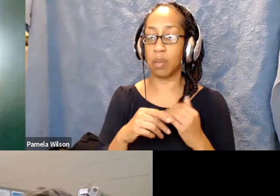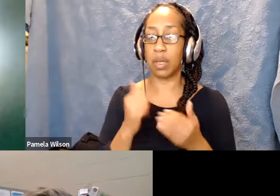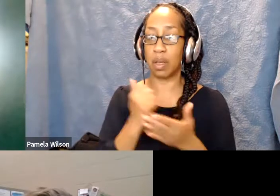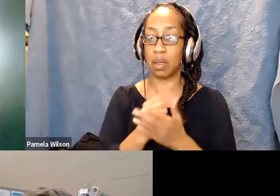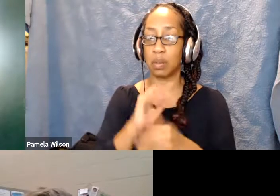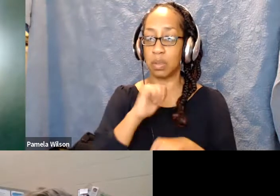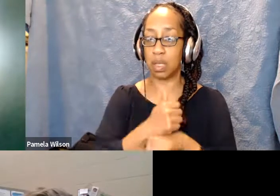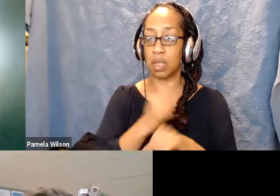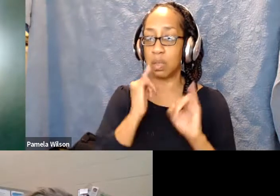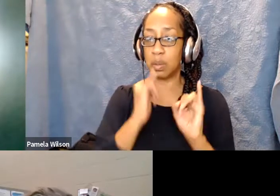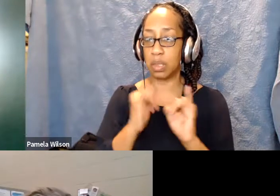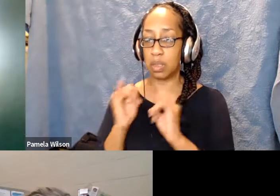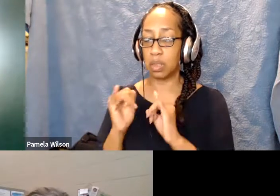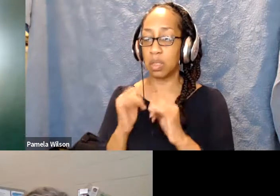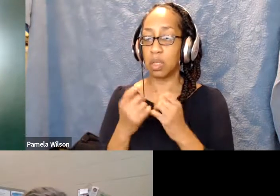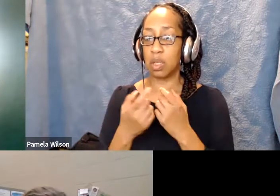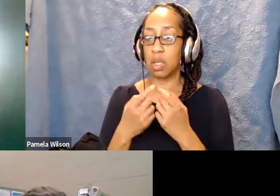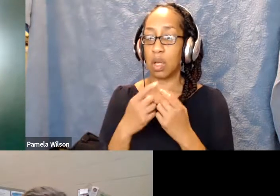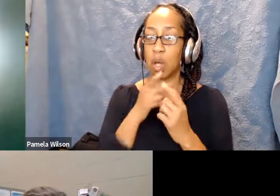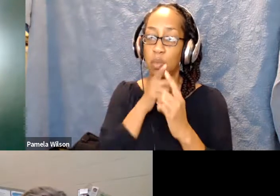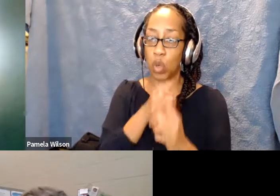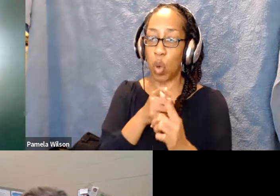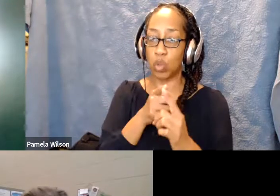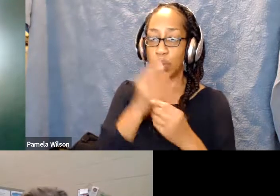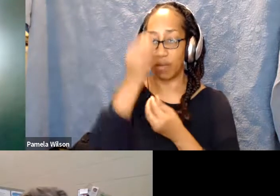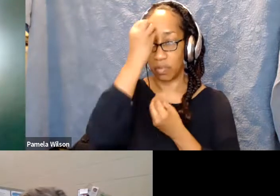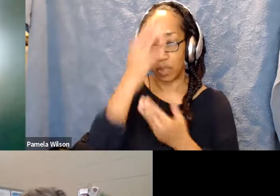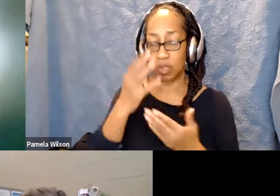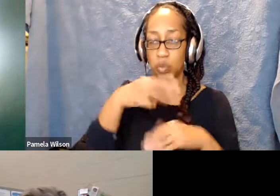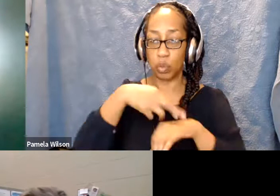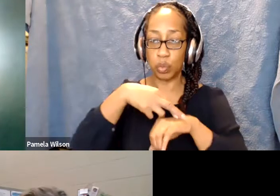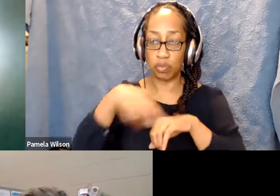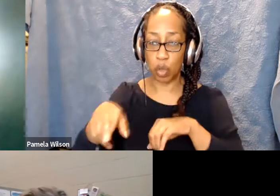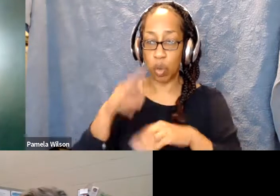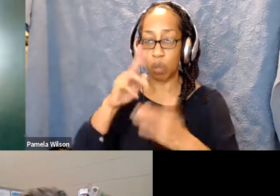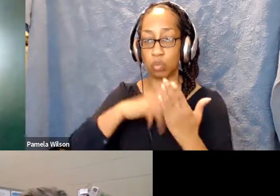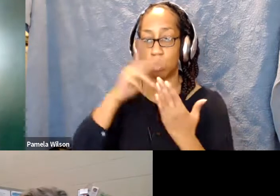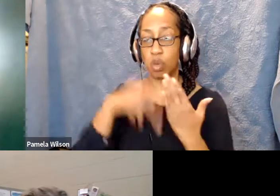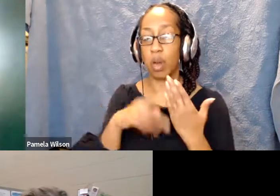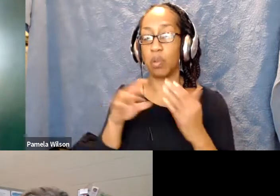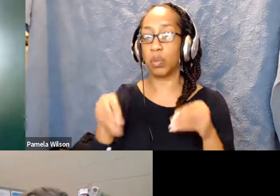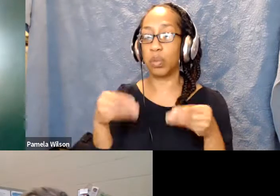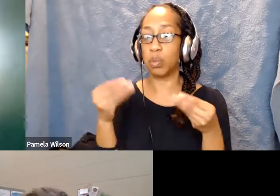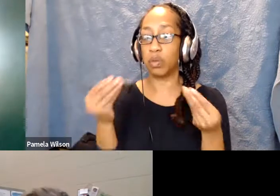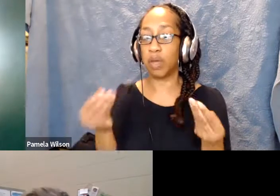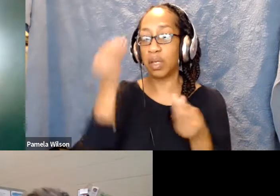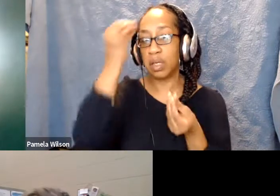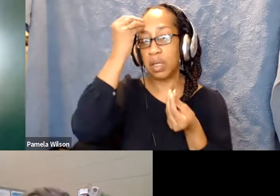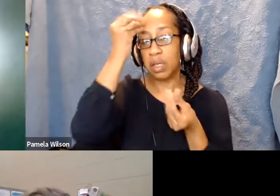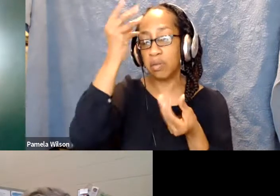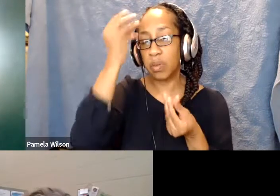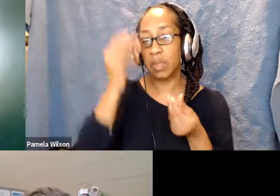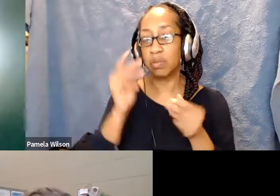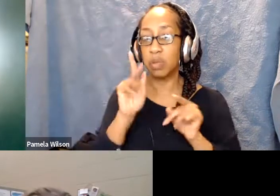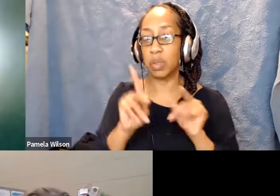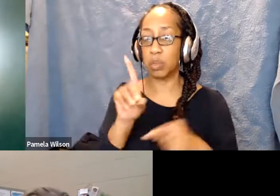lastly, we have an information and referral program where we provide just information to those in the disability